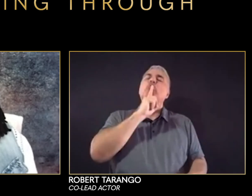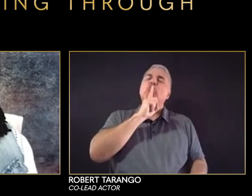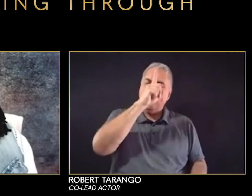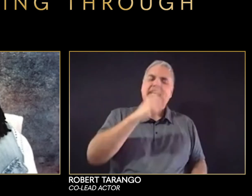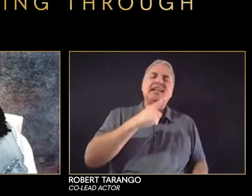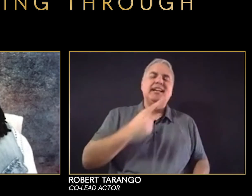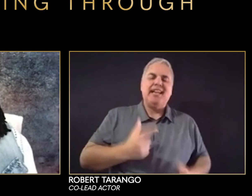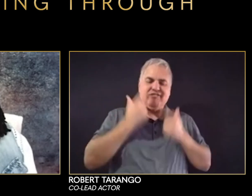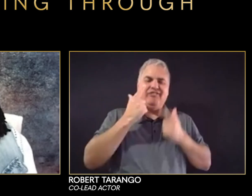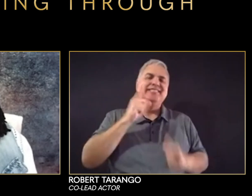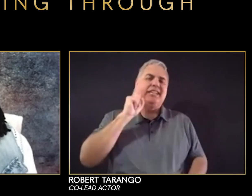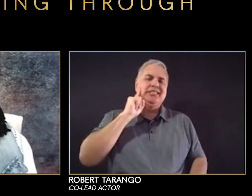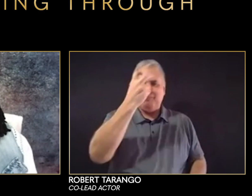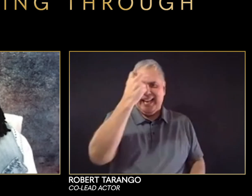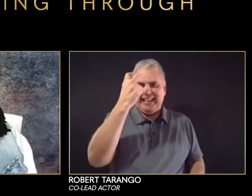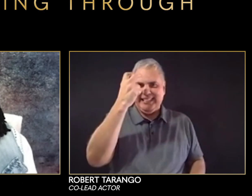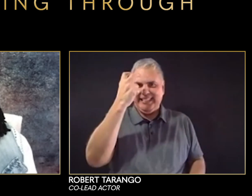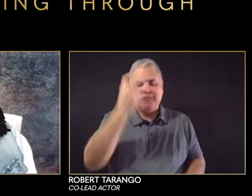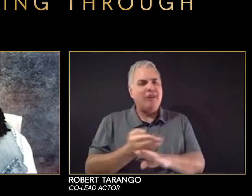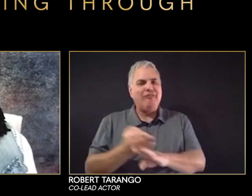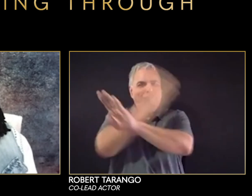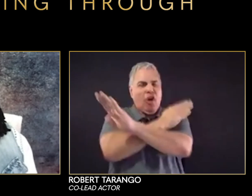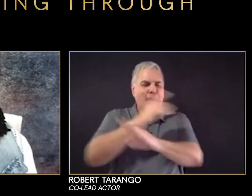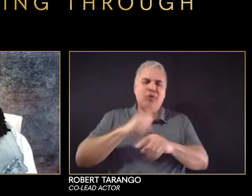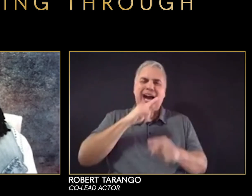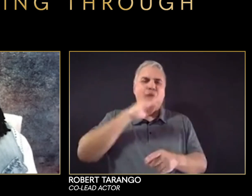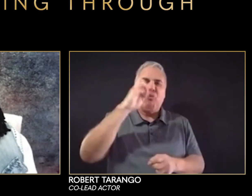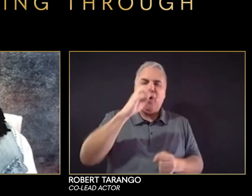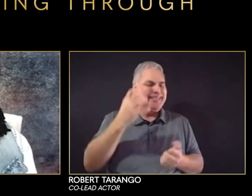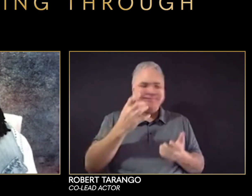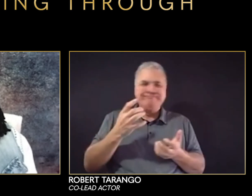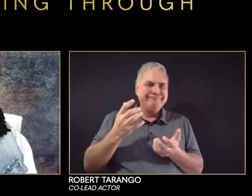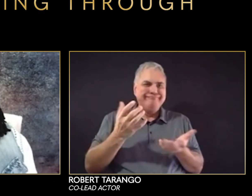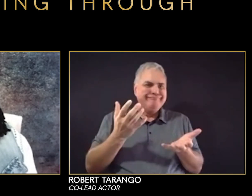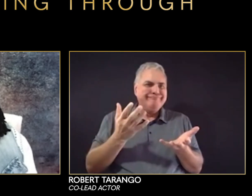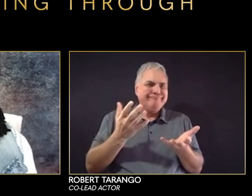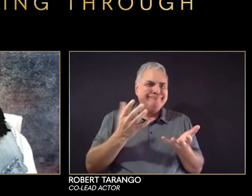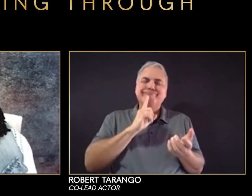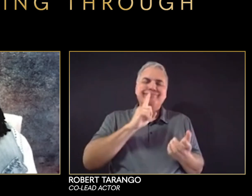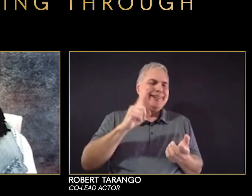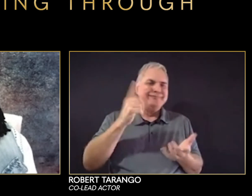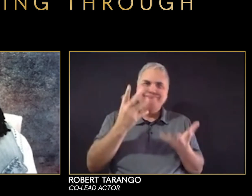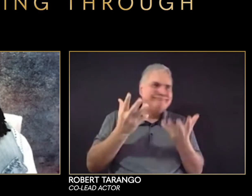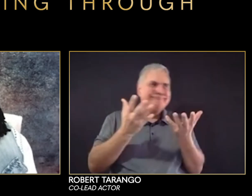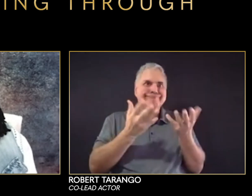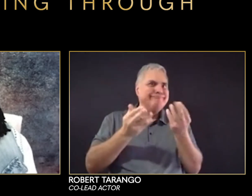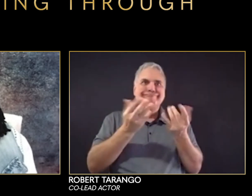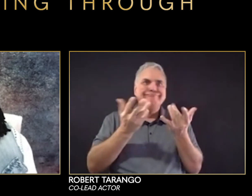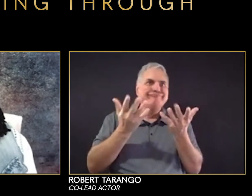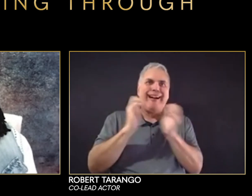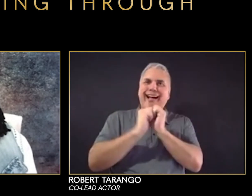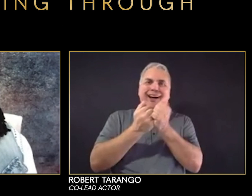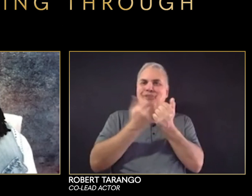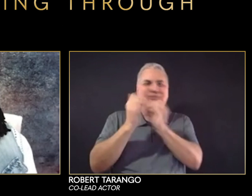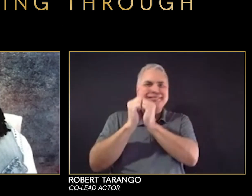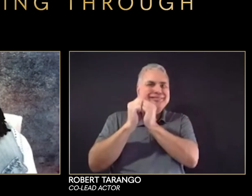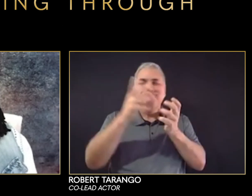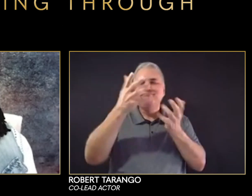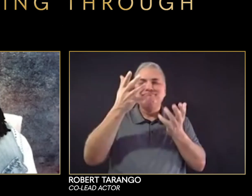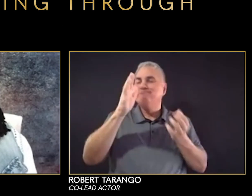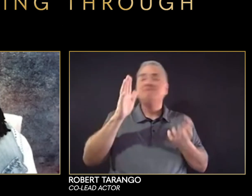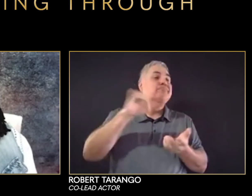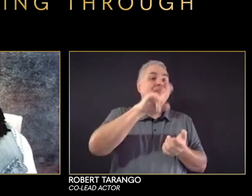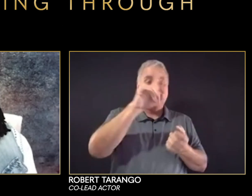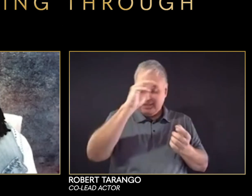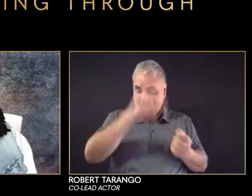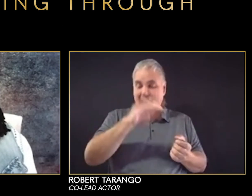involved with this film is I wanted a real deaf-blind actor cast